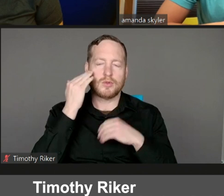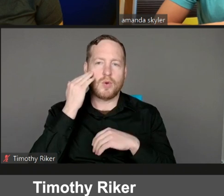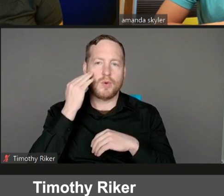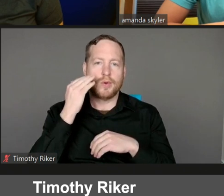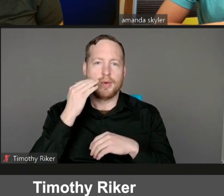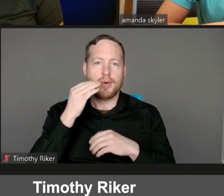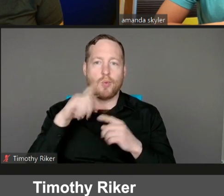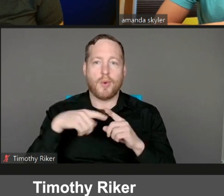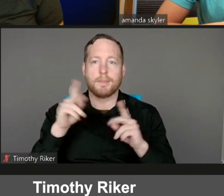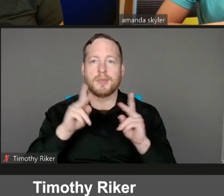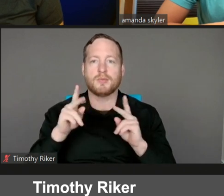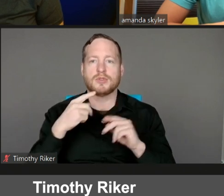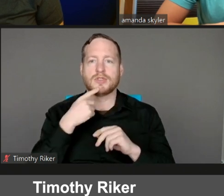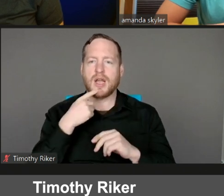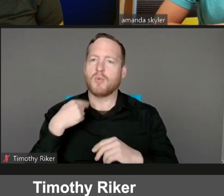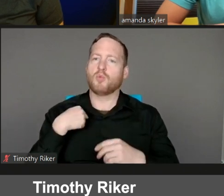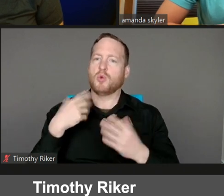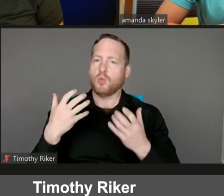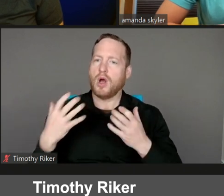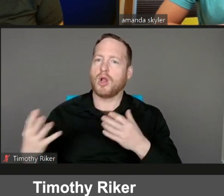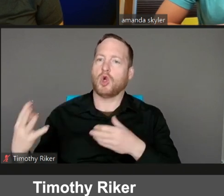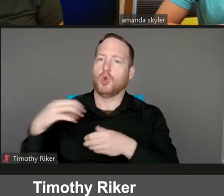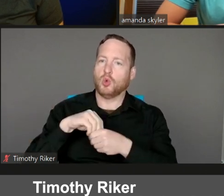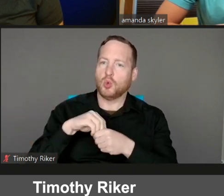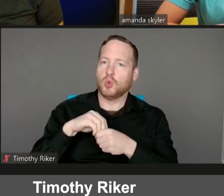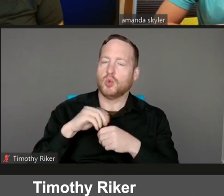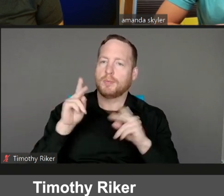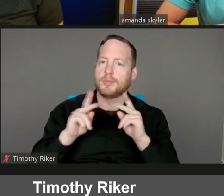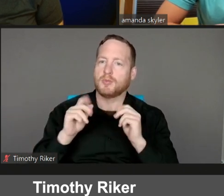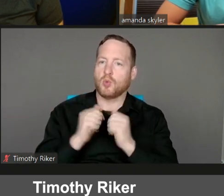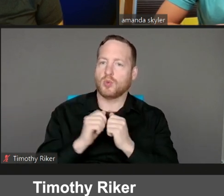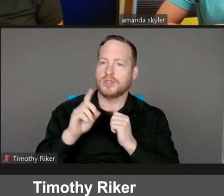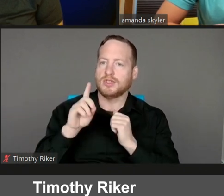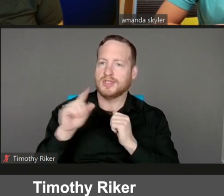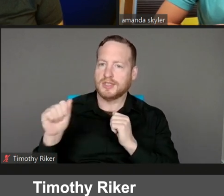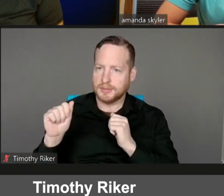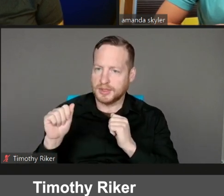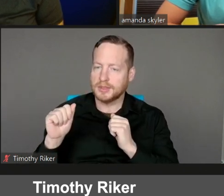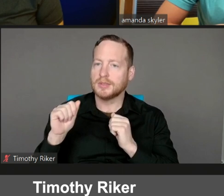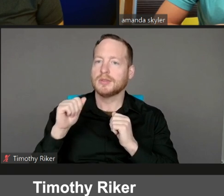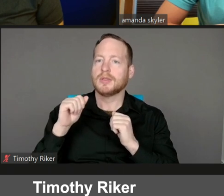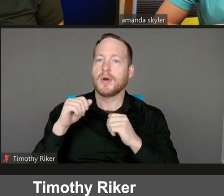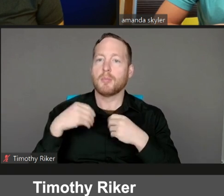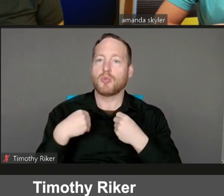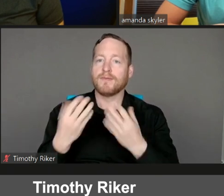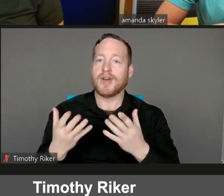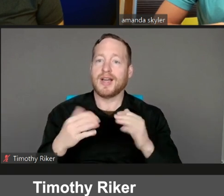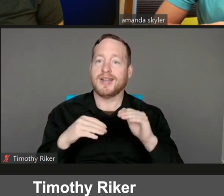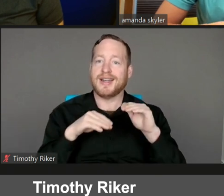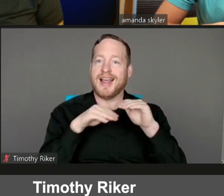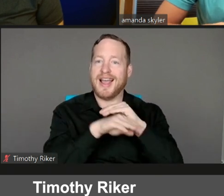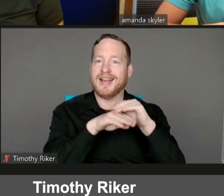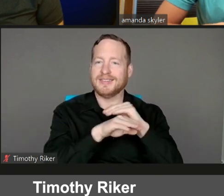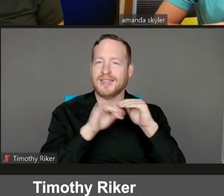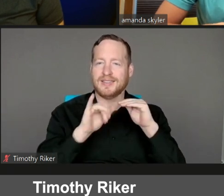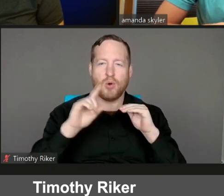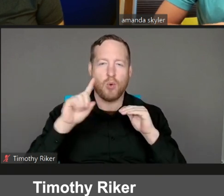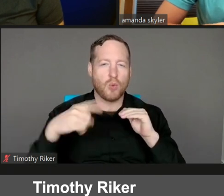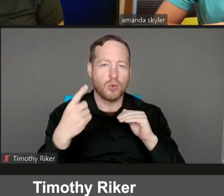well I always think that people say we want to include people from the disability community